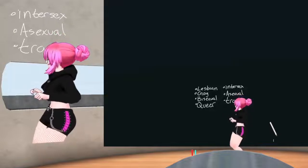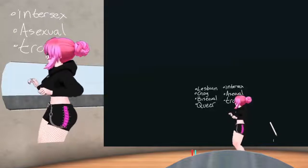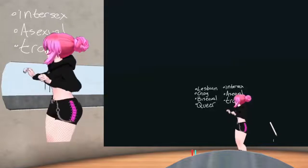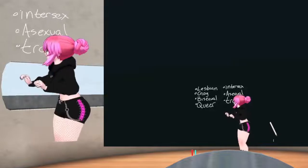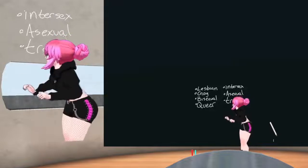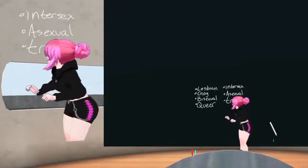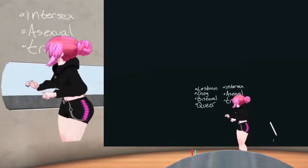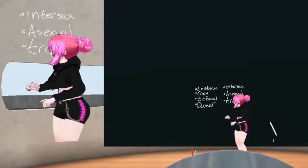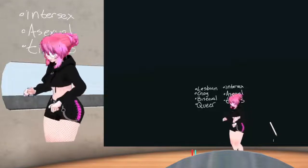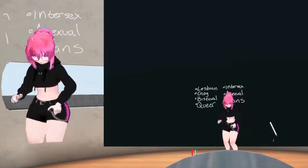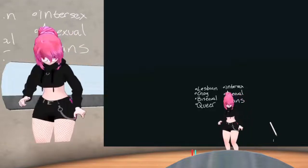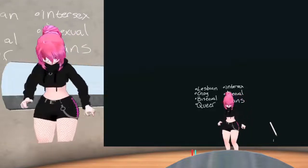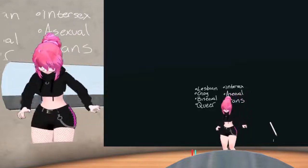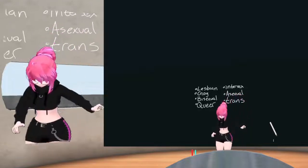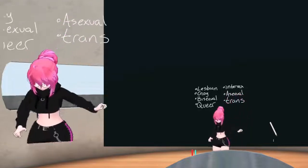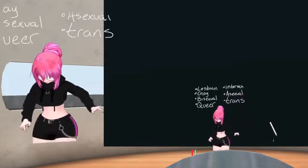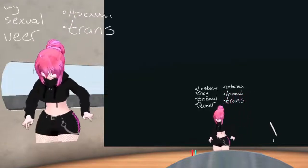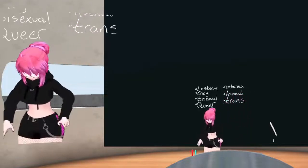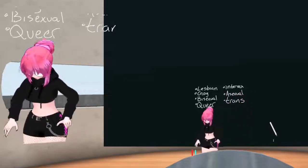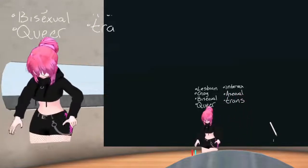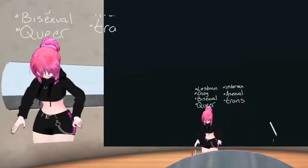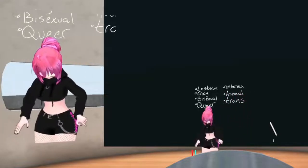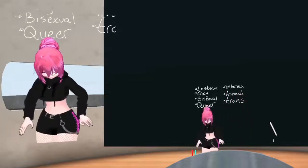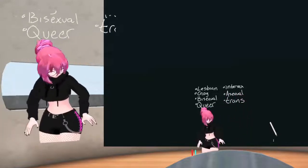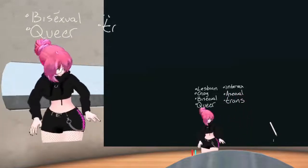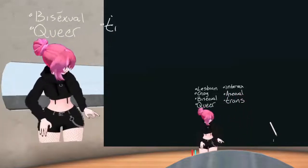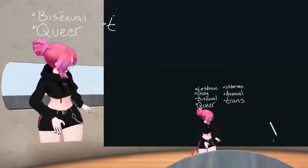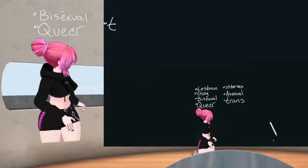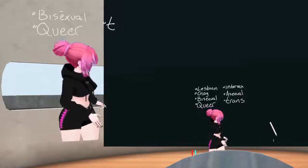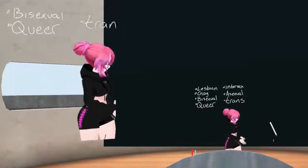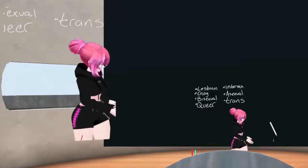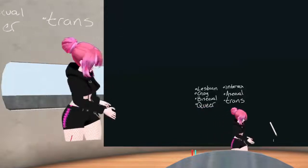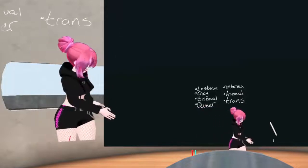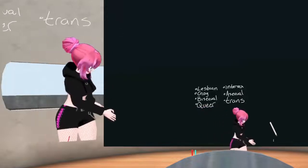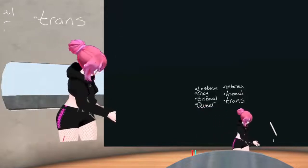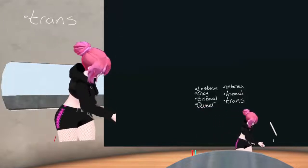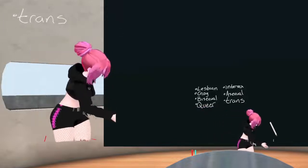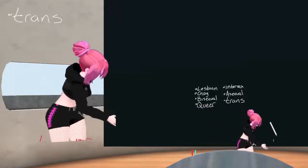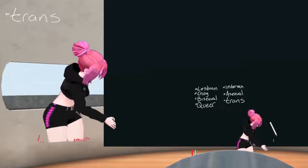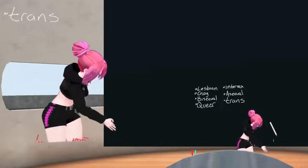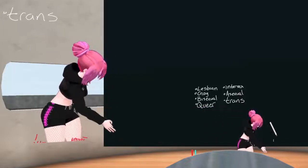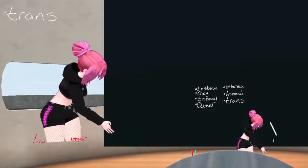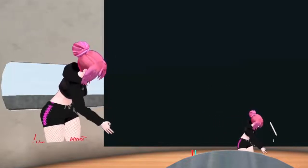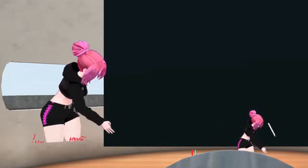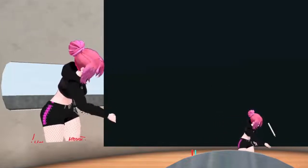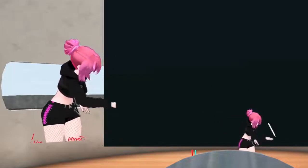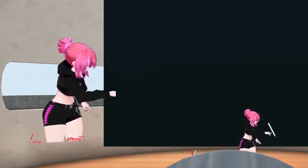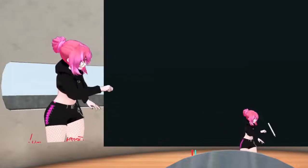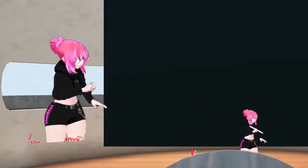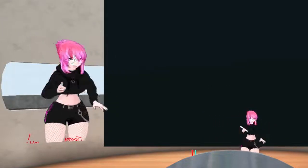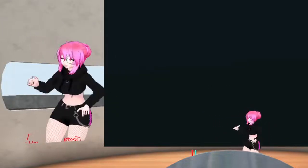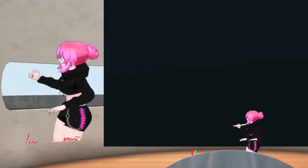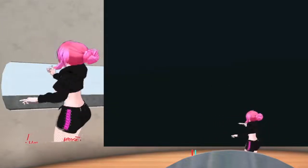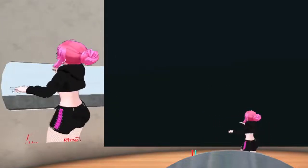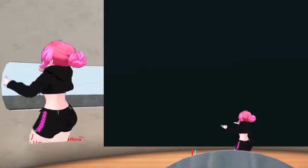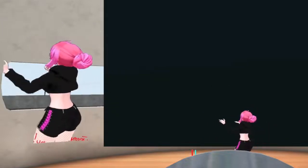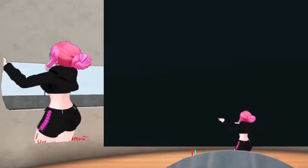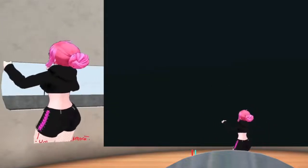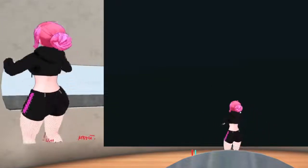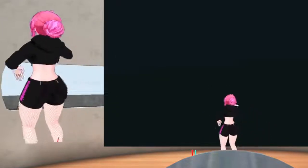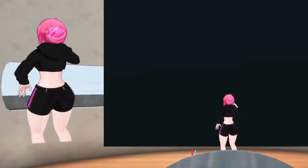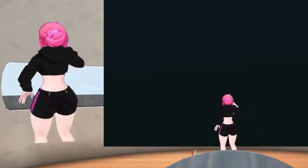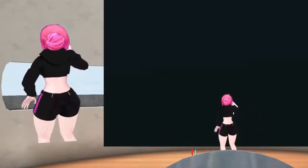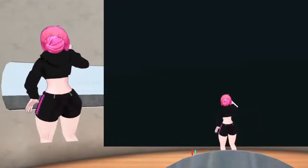There's some more that I want to teach. Oh, okay. So this one is a little bit more educational as well about the history of this. So